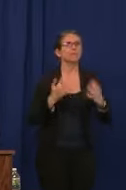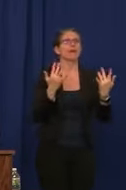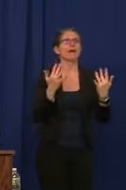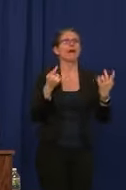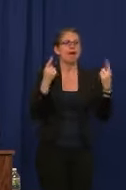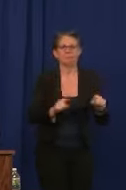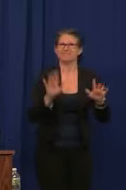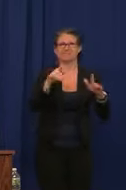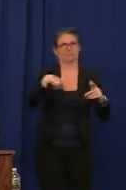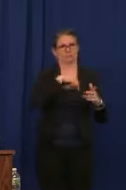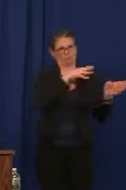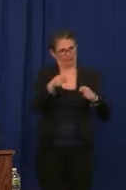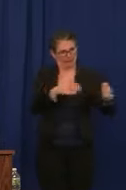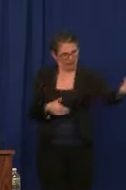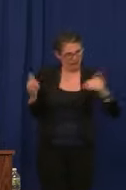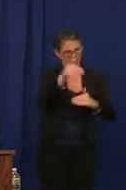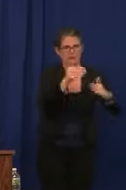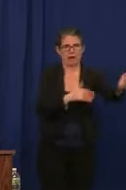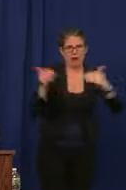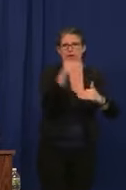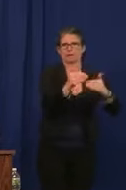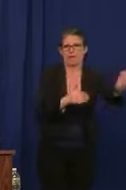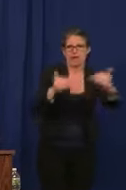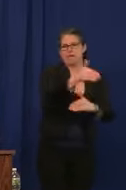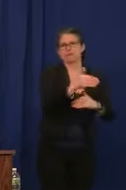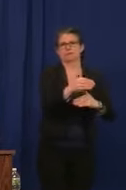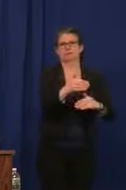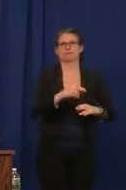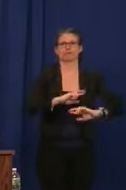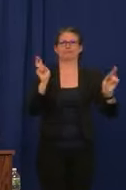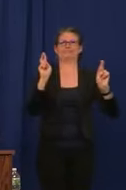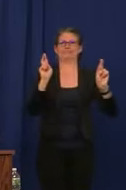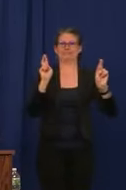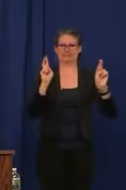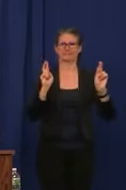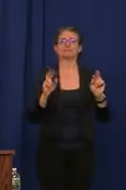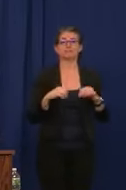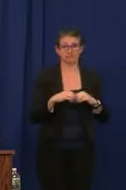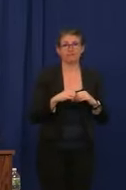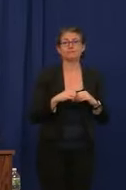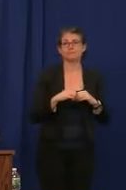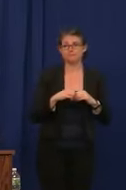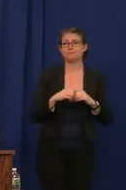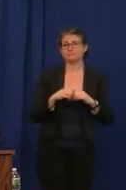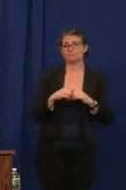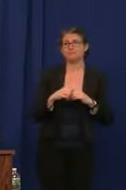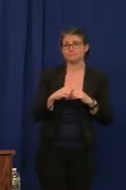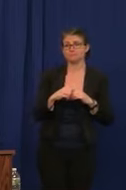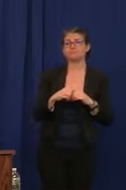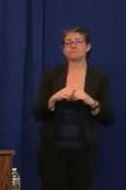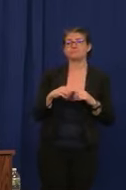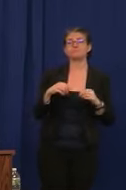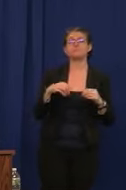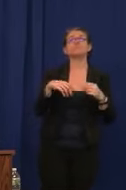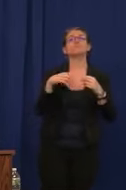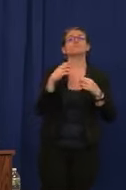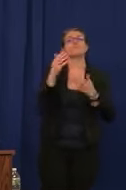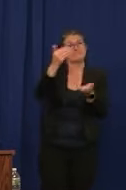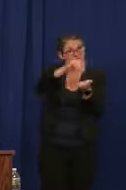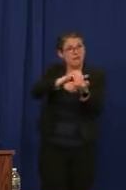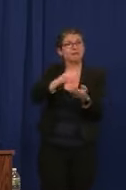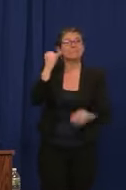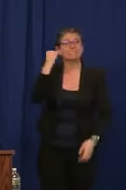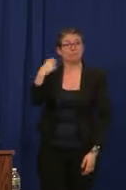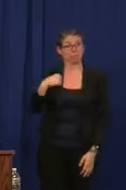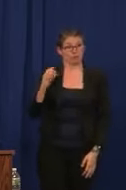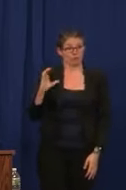them. And so we do anticipate finding additional cases in long-term care facilities, whether that's the ones we're